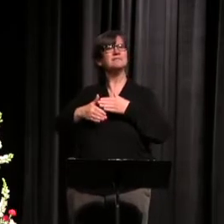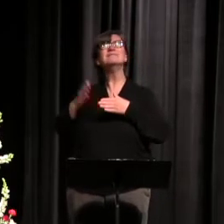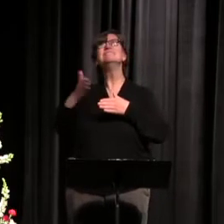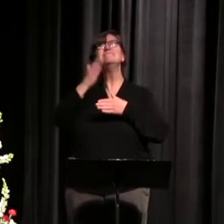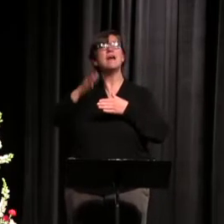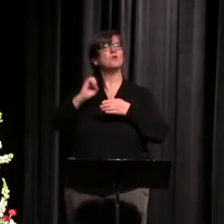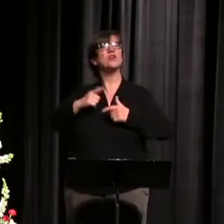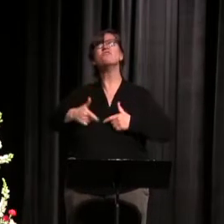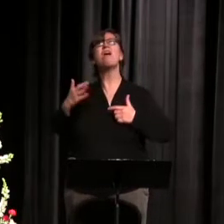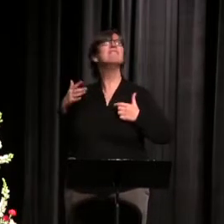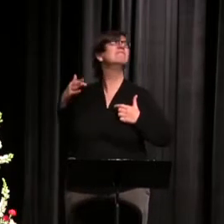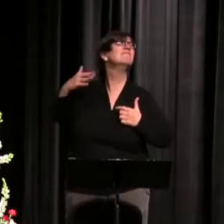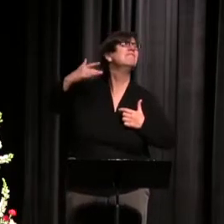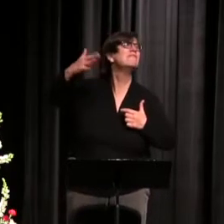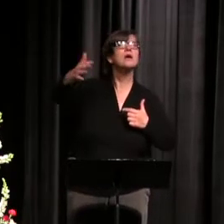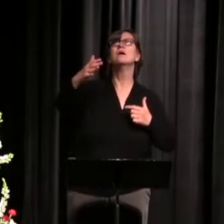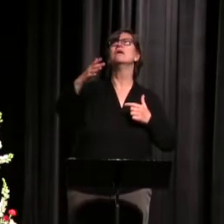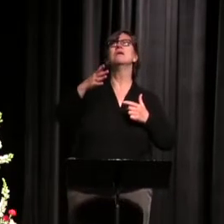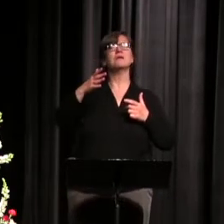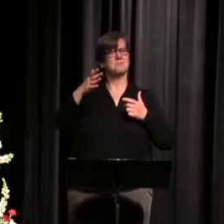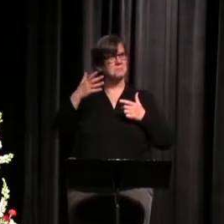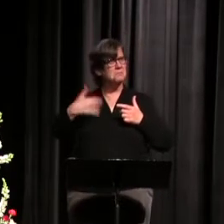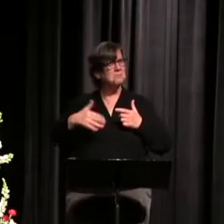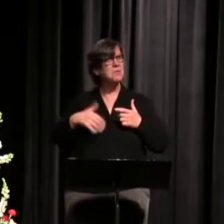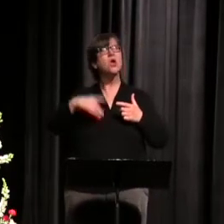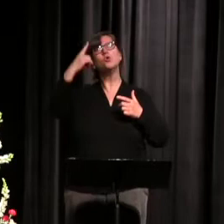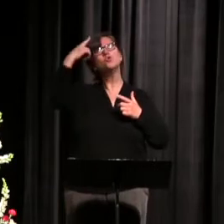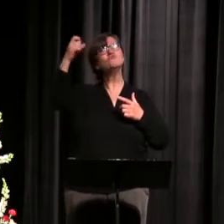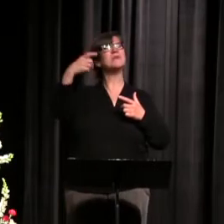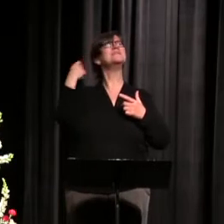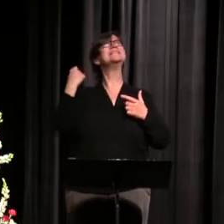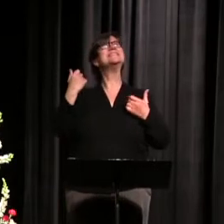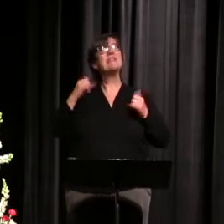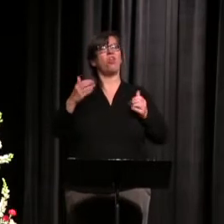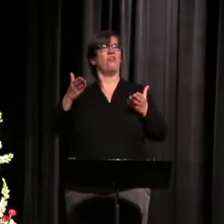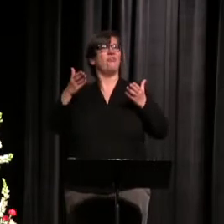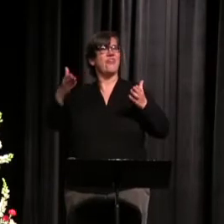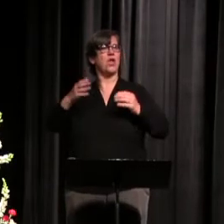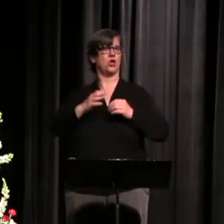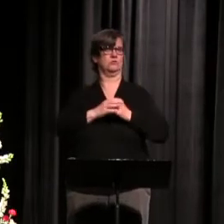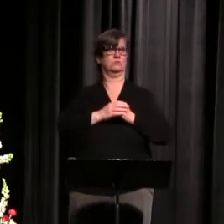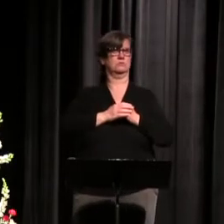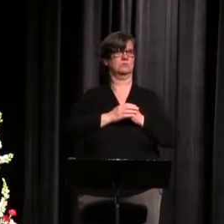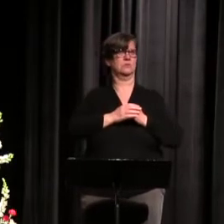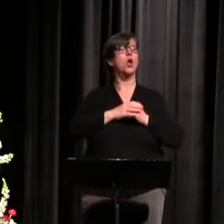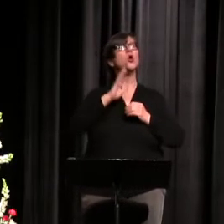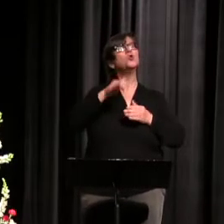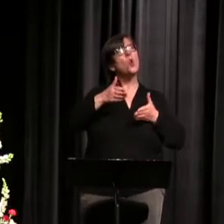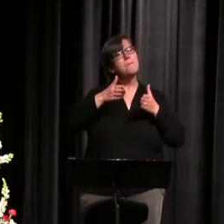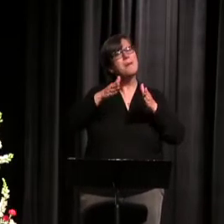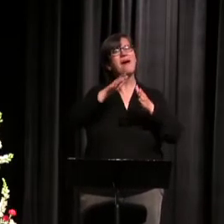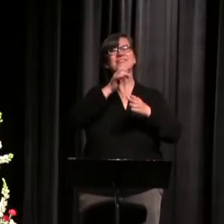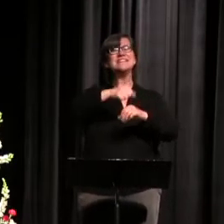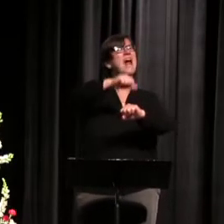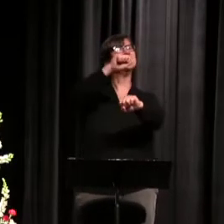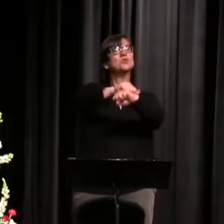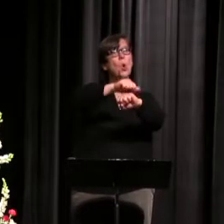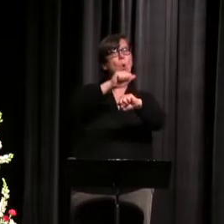make for yourself are not set in stone, it will relieve so much anxiety you have.